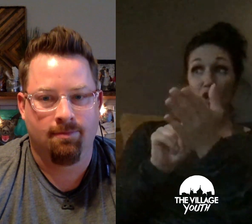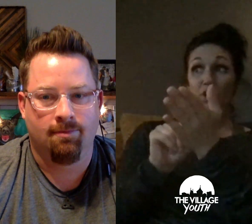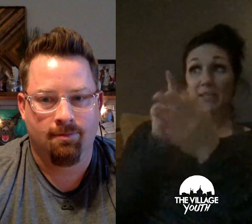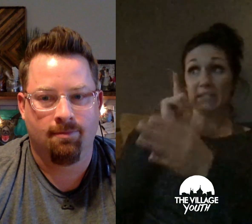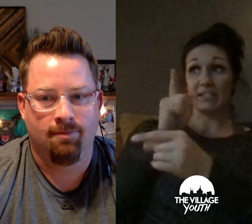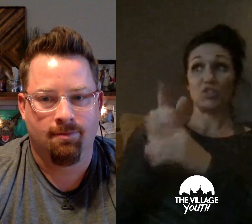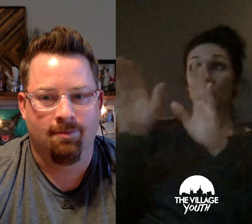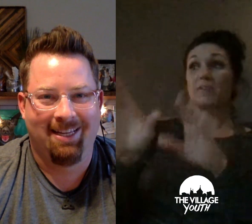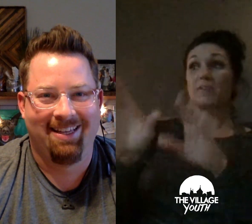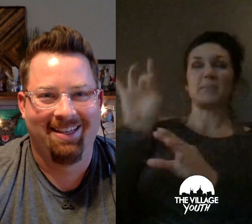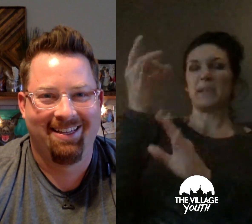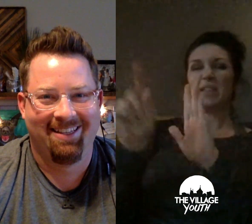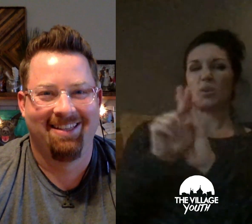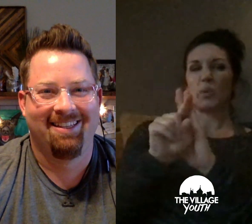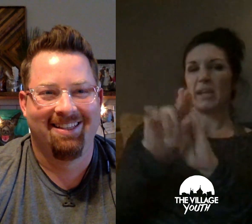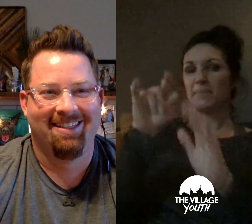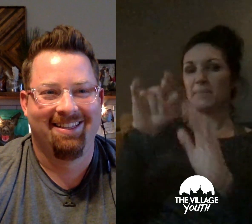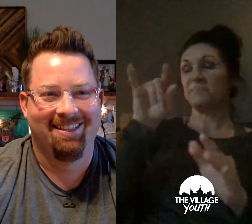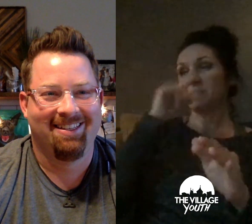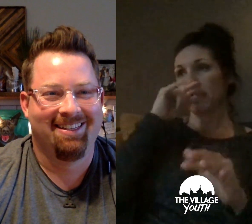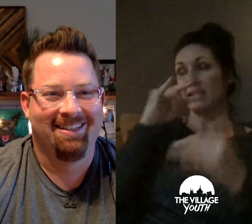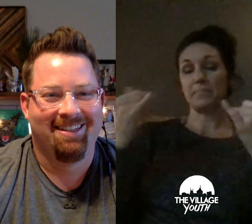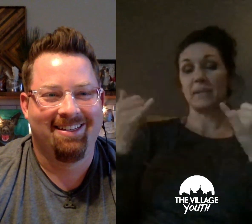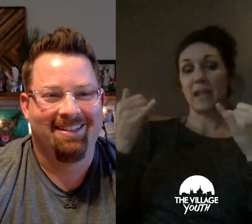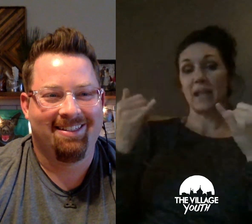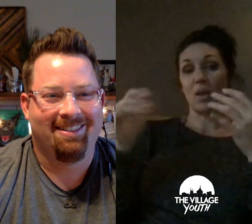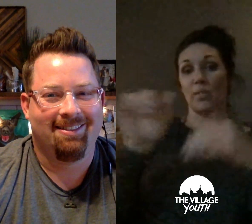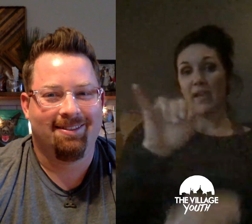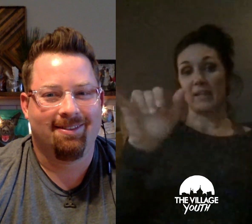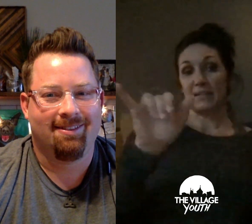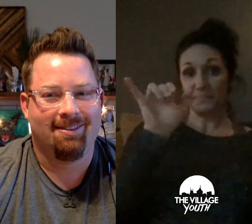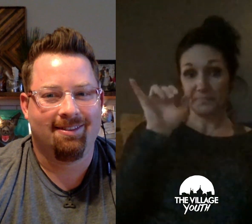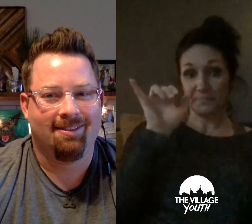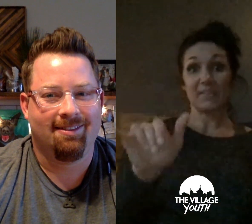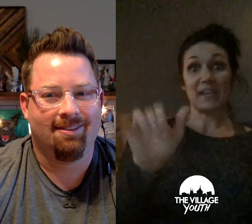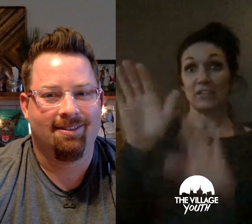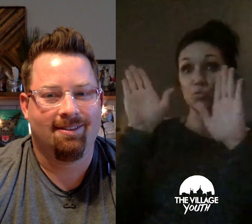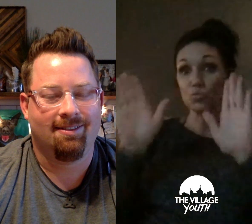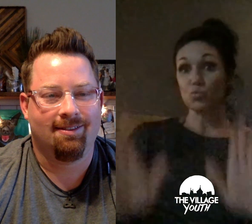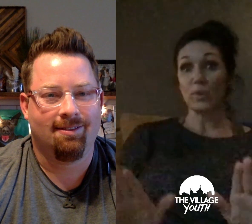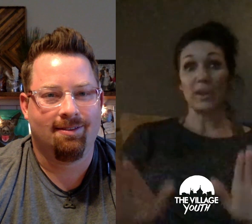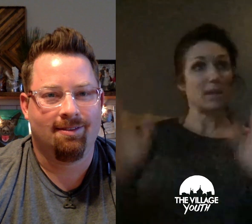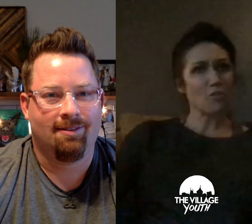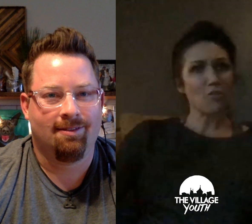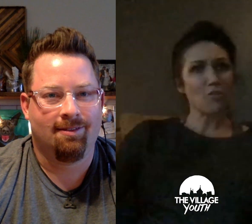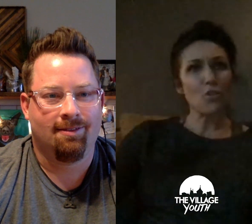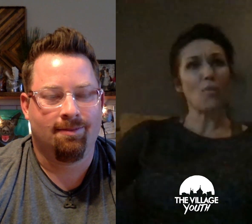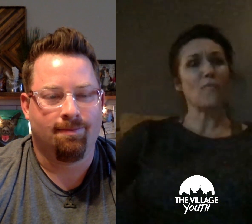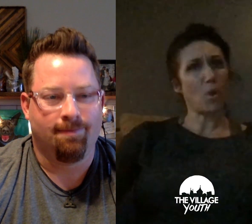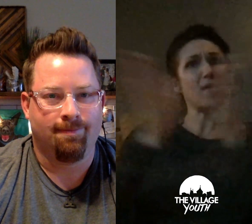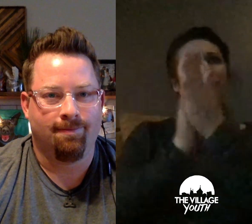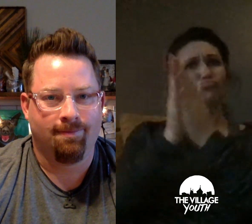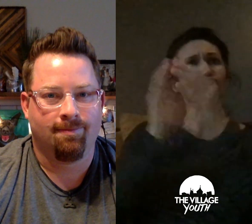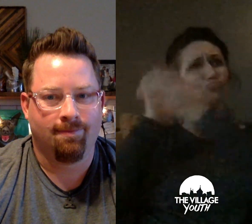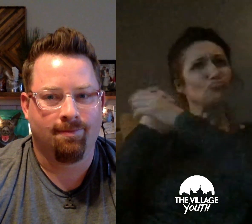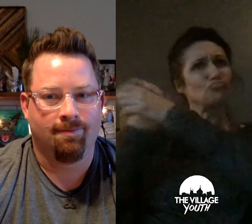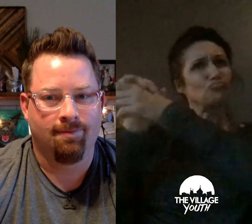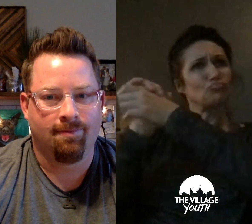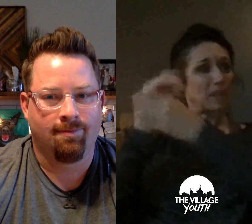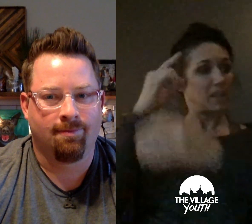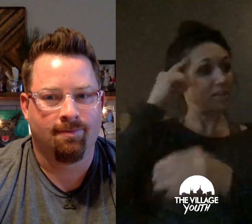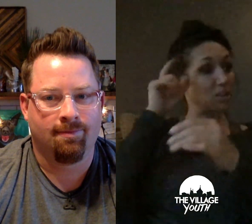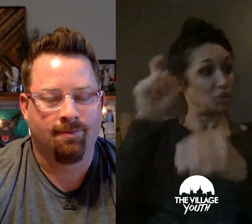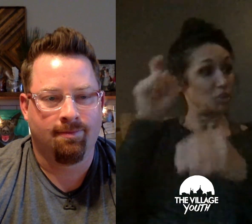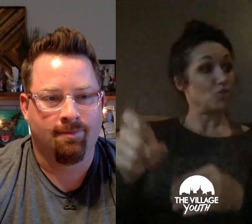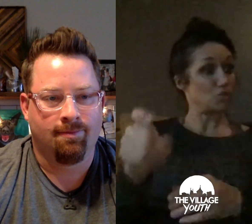grader, anyway. But like that's great. Like, go for it, dude. Like, that's awesome. I think you should